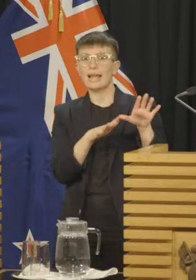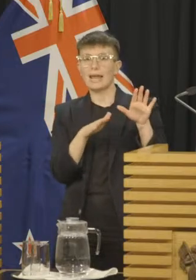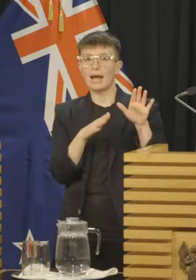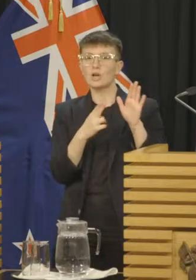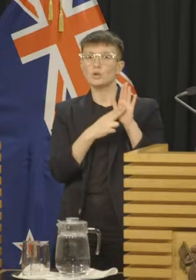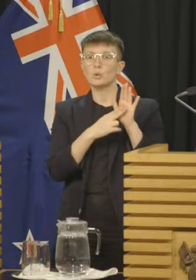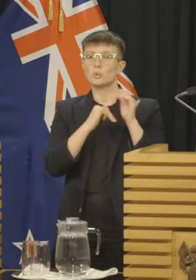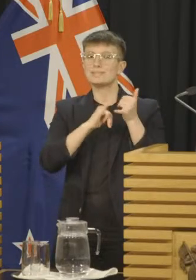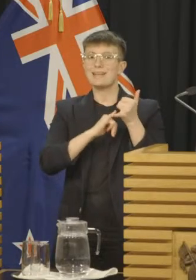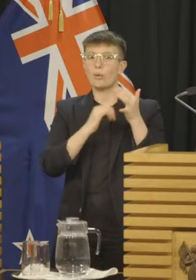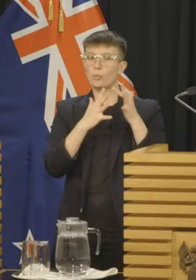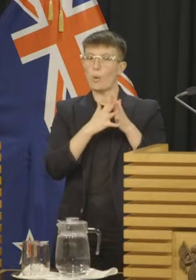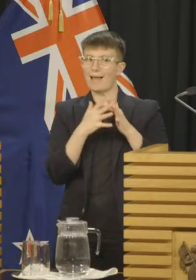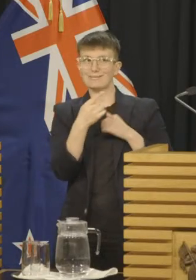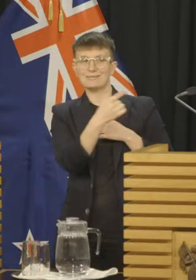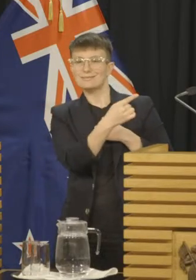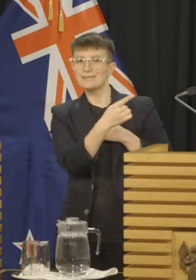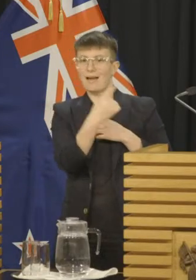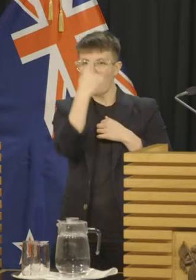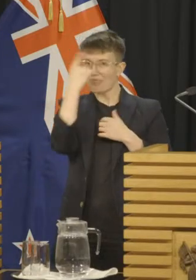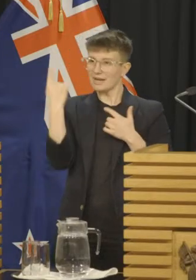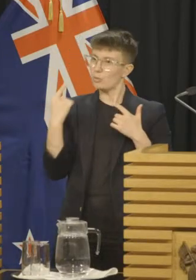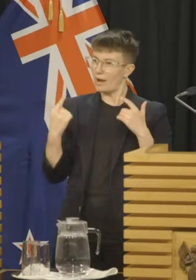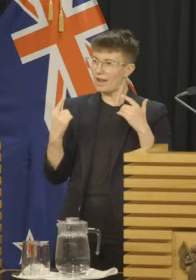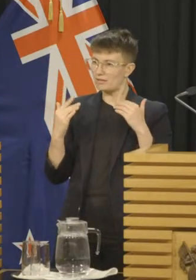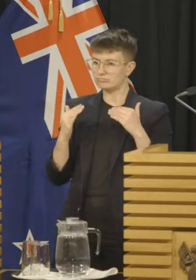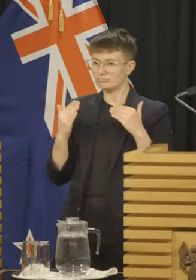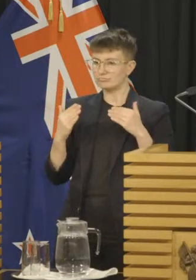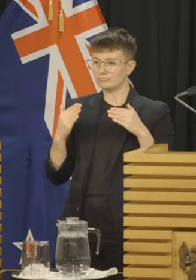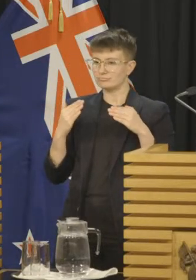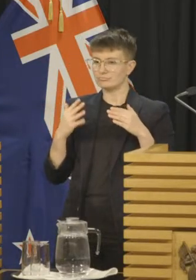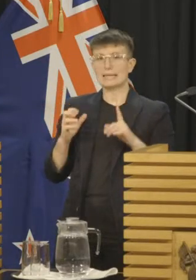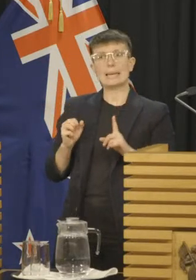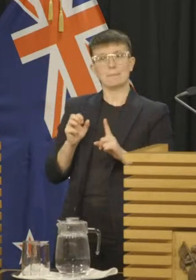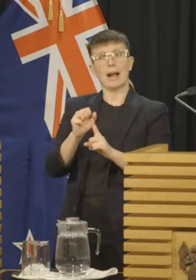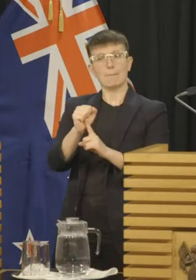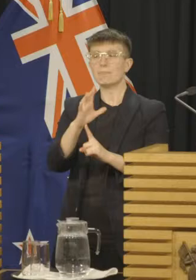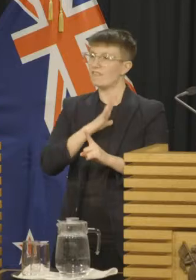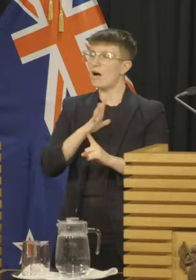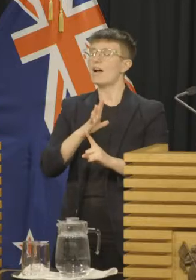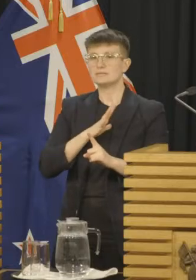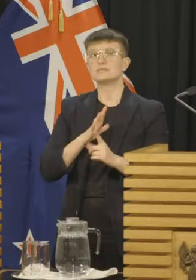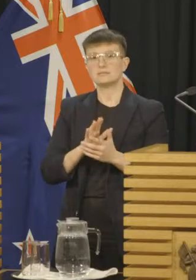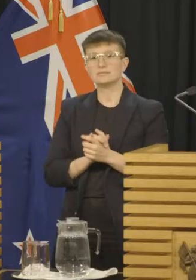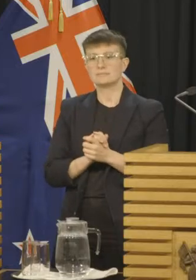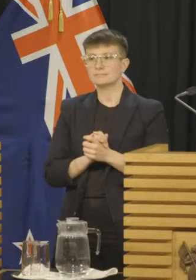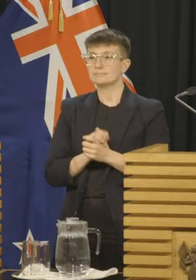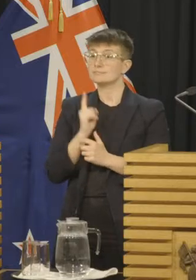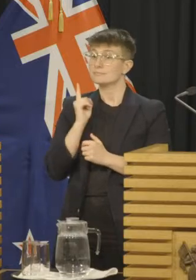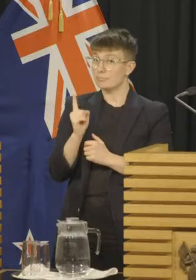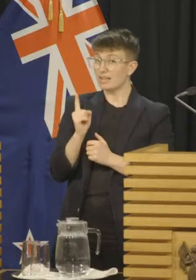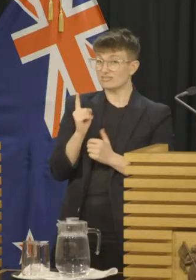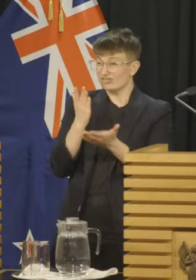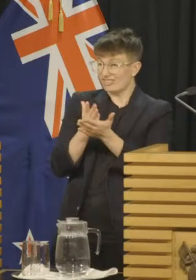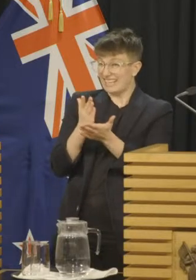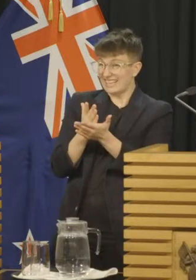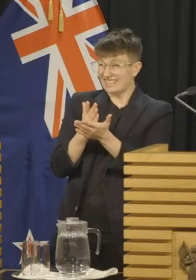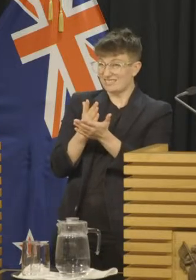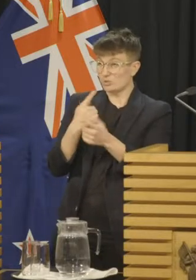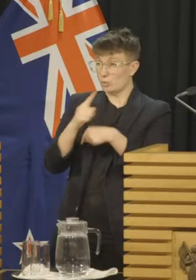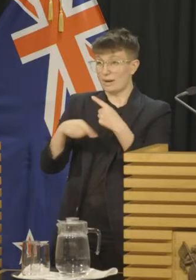think we are keeping pace in terms of the scale of our operation. Really, that was an acknowledgement that there's a very large number